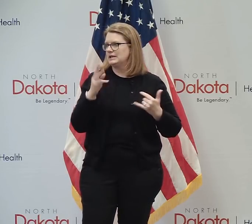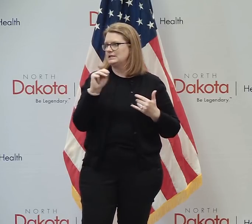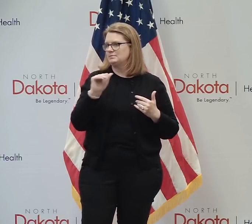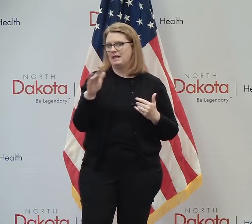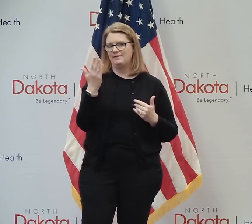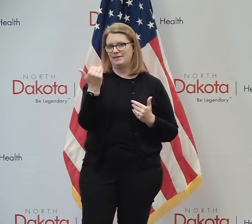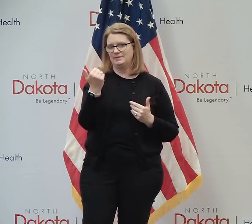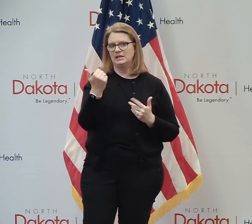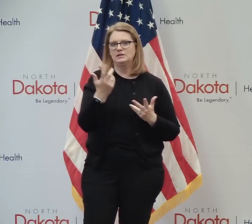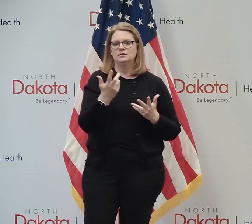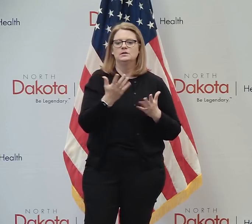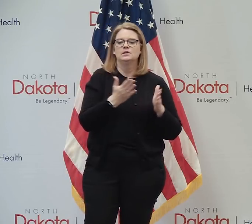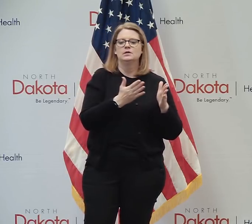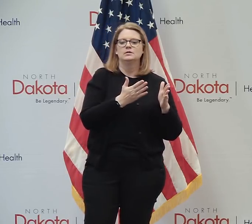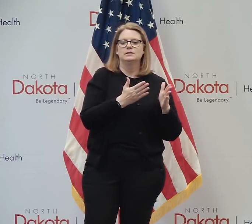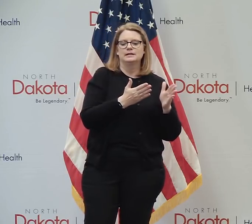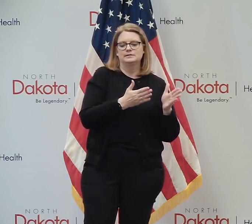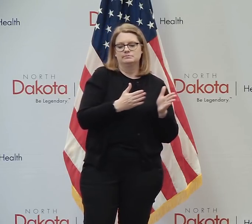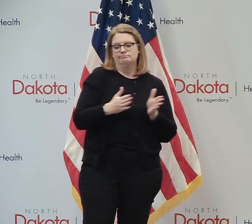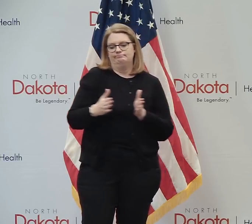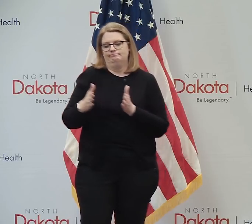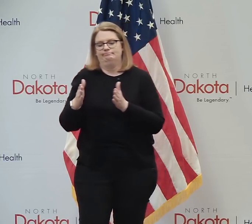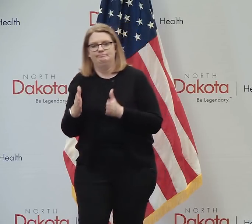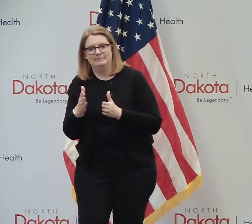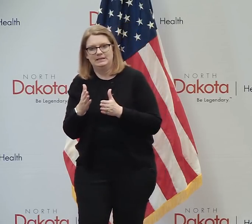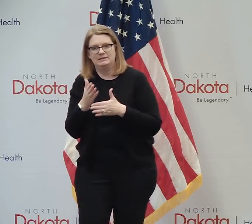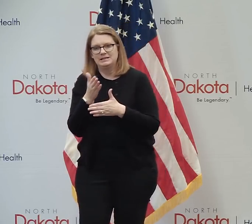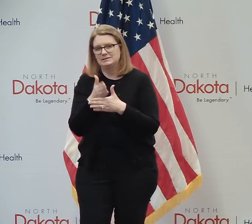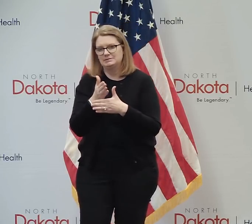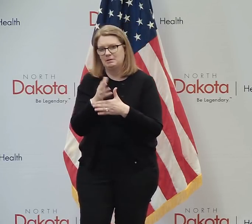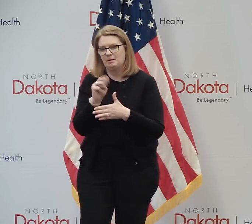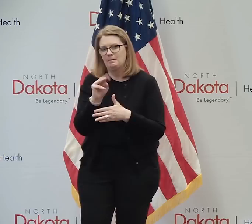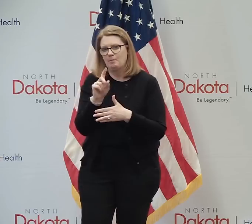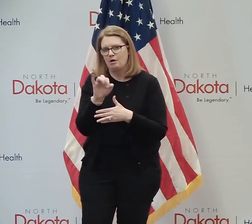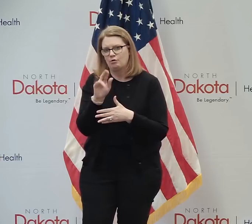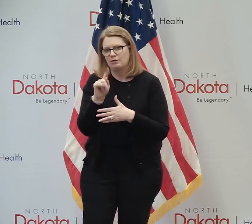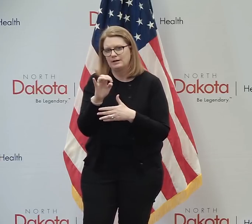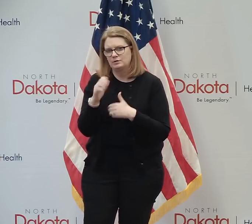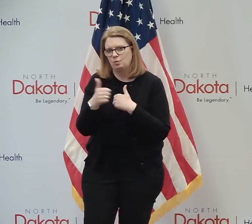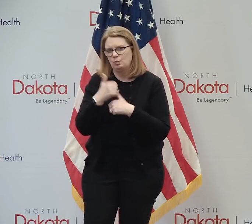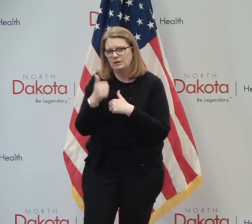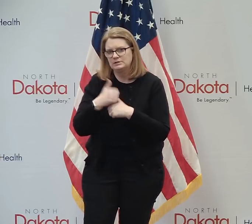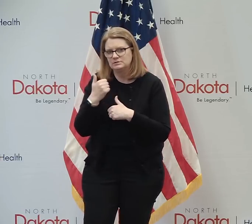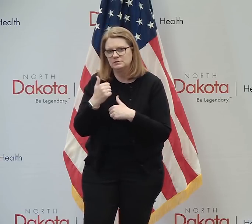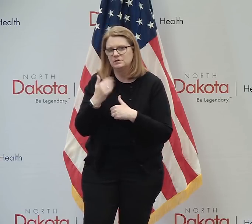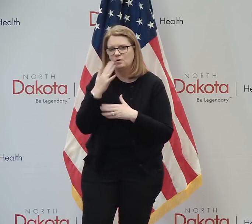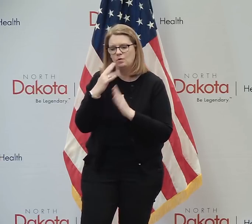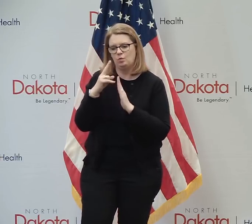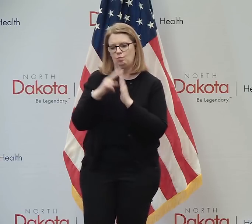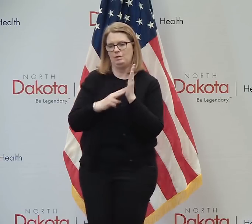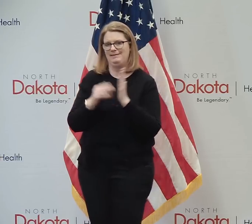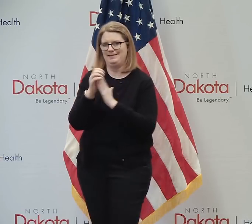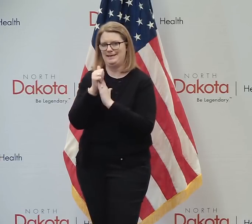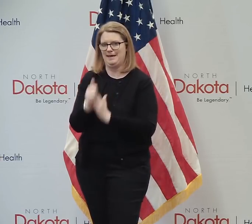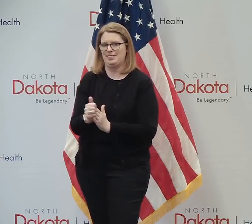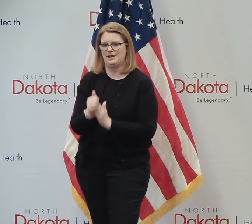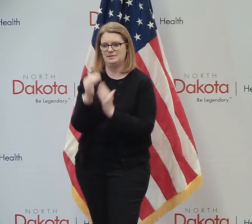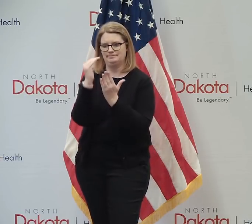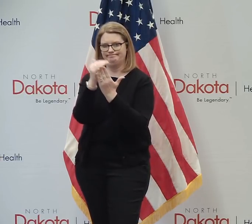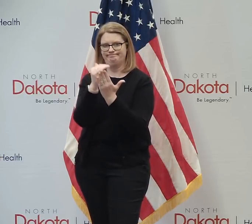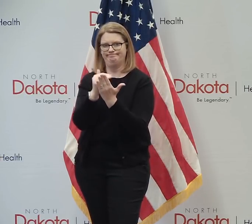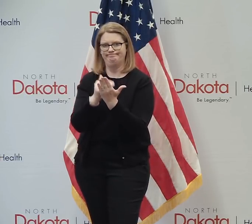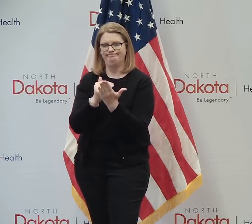15th, we're moving to this, by moving to this moderate level of risk, when you read in the guidelines, then effective today, then this